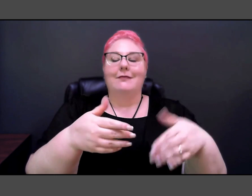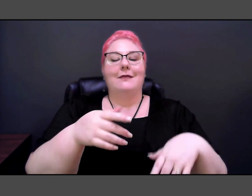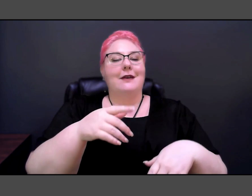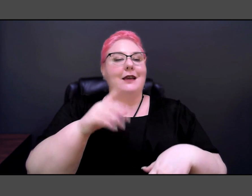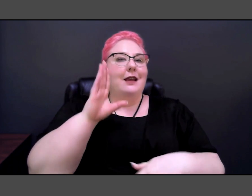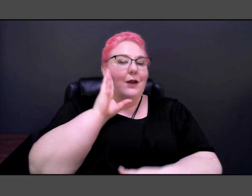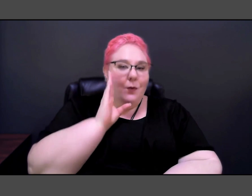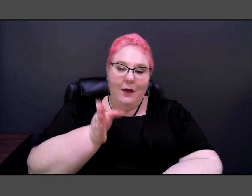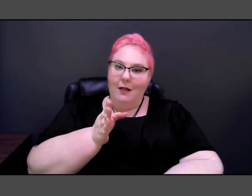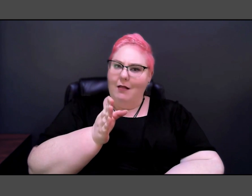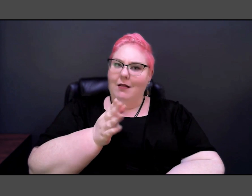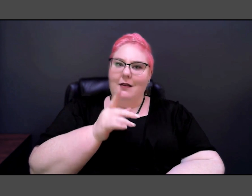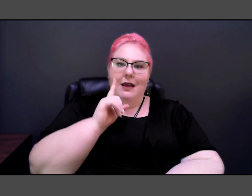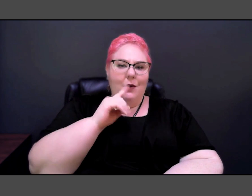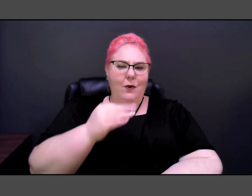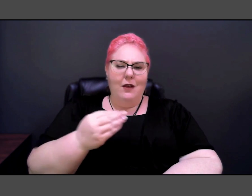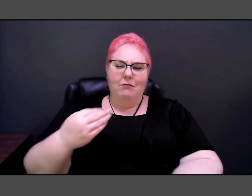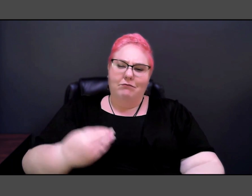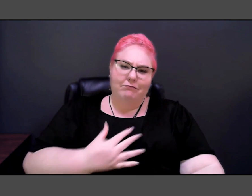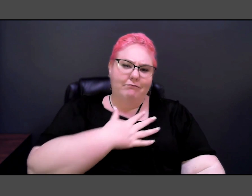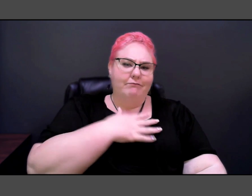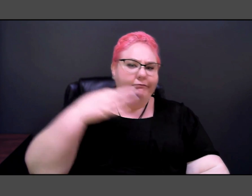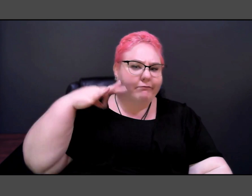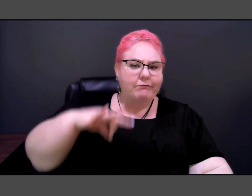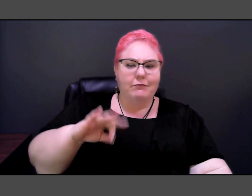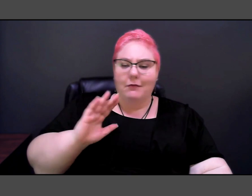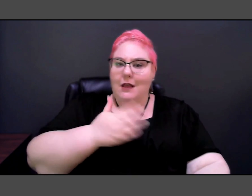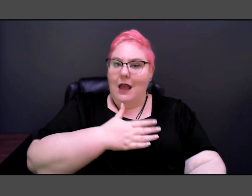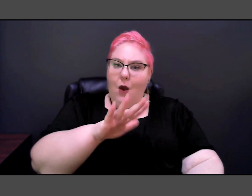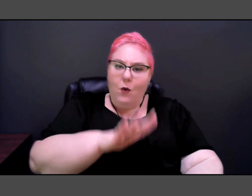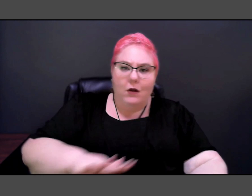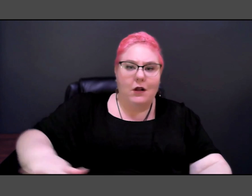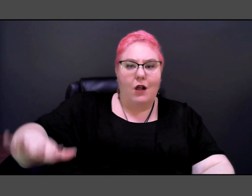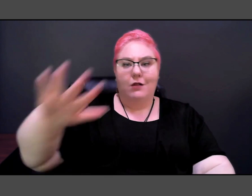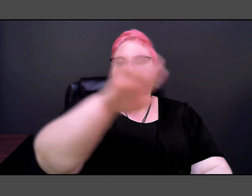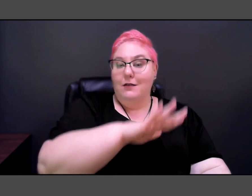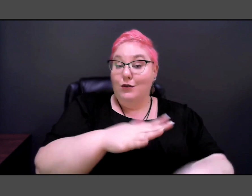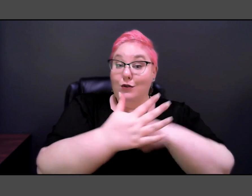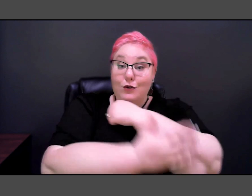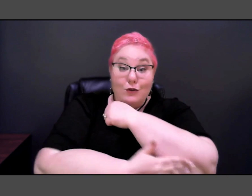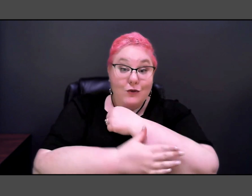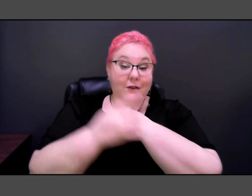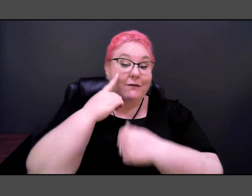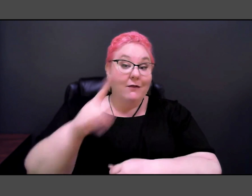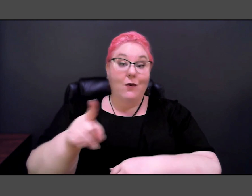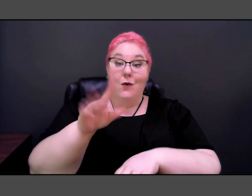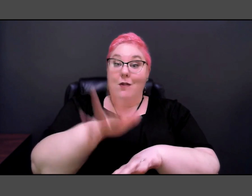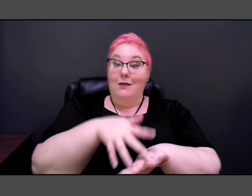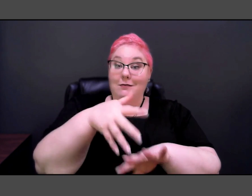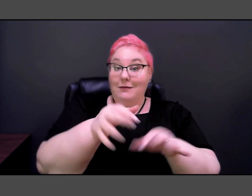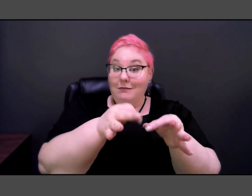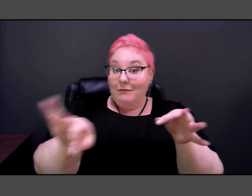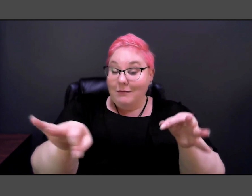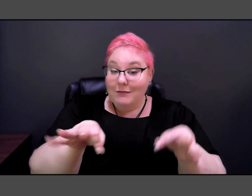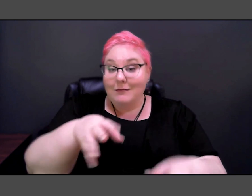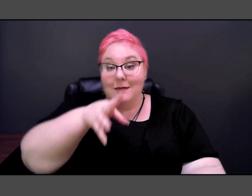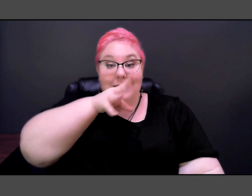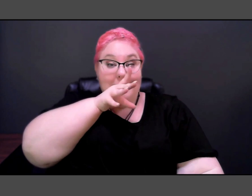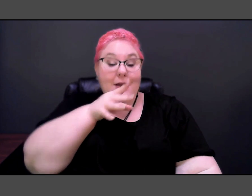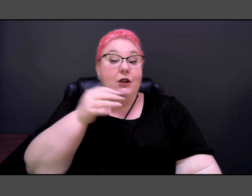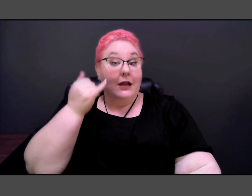have native language speakers know and understand. Because when you know your native language,